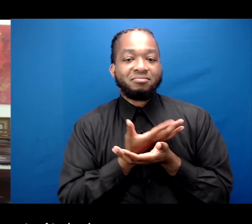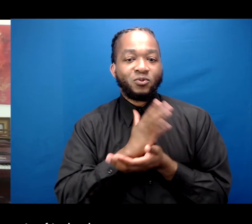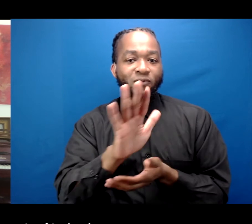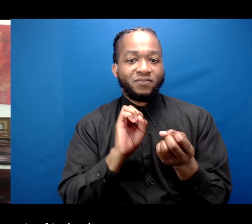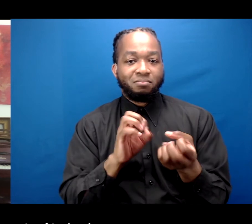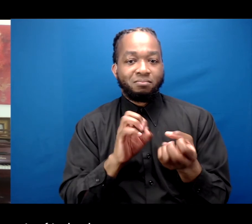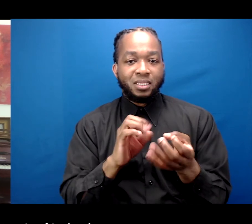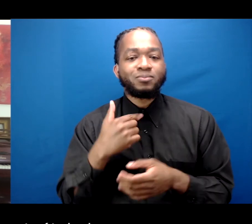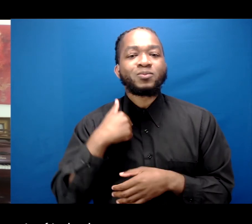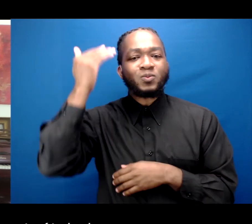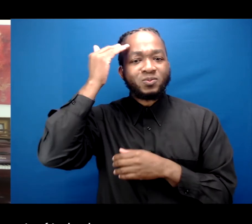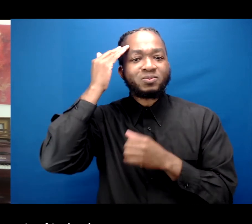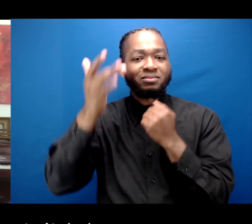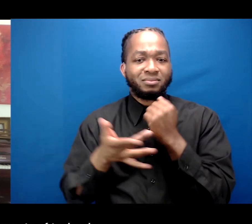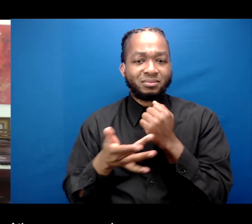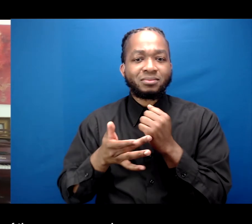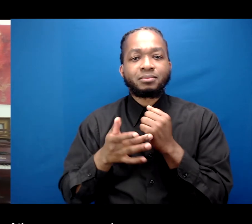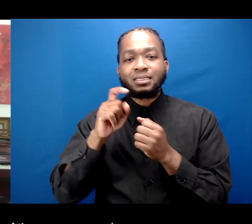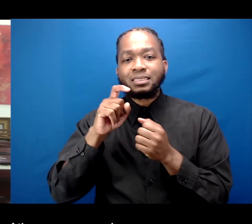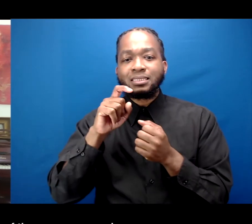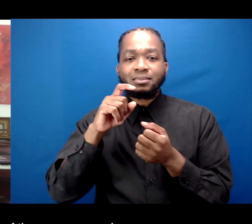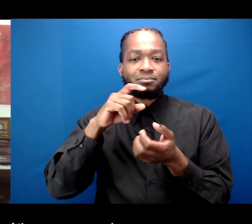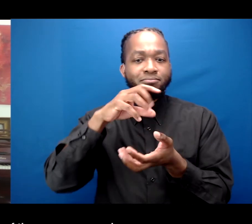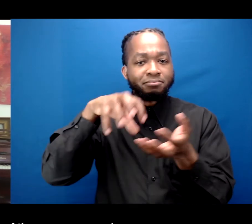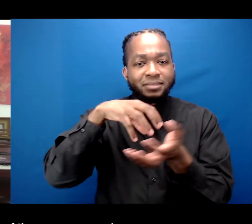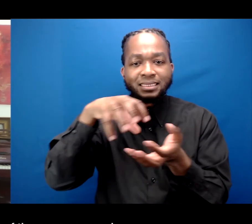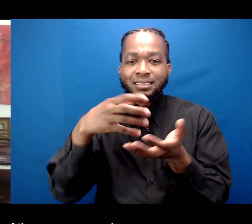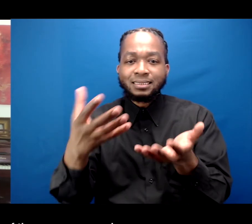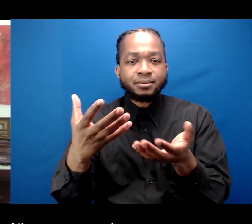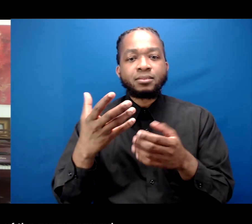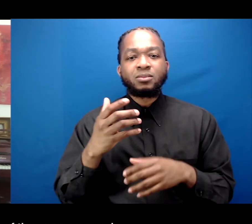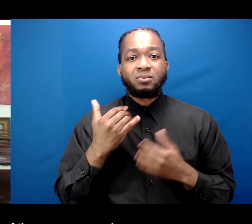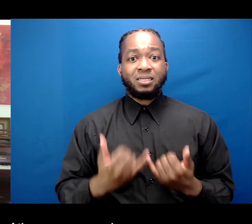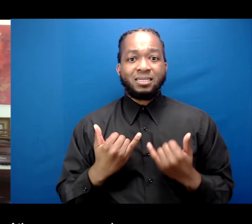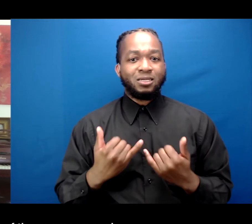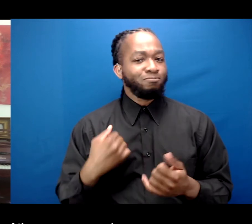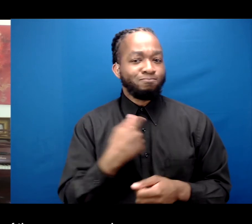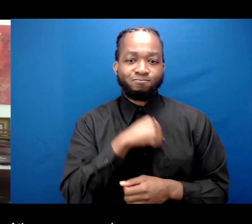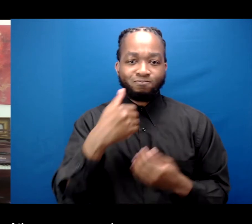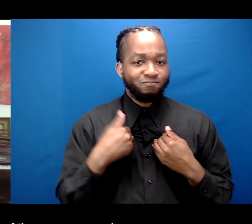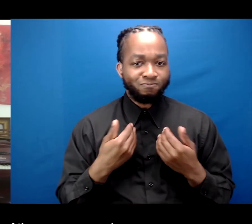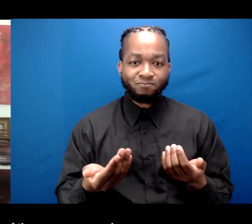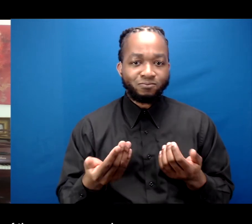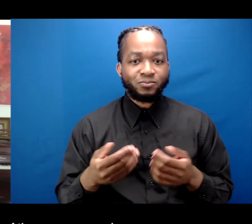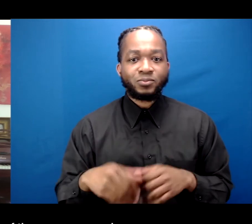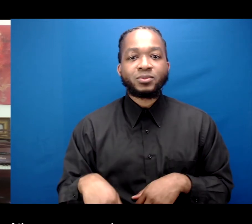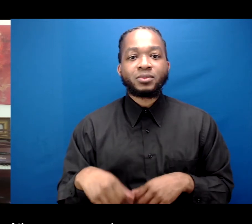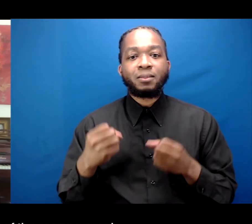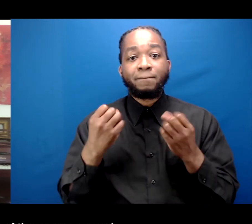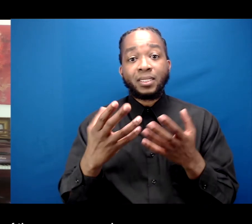mixed reality do not exist yet, and neither do many of the norms around their